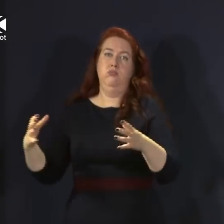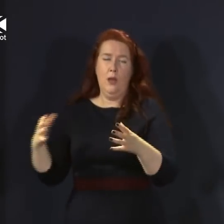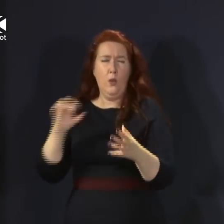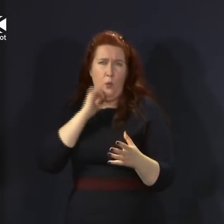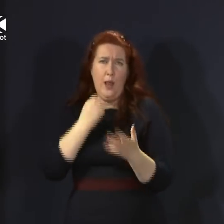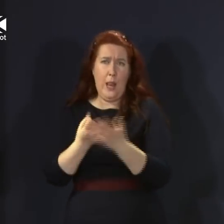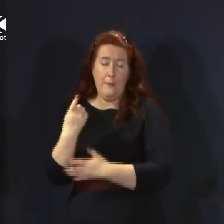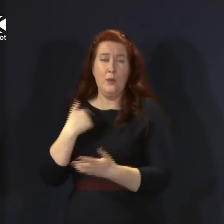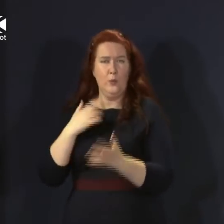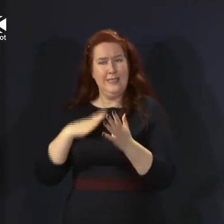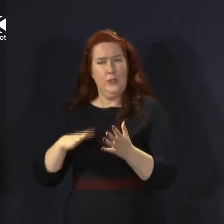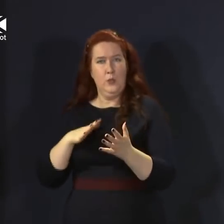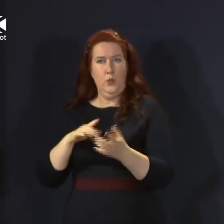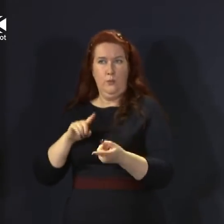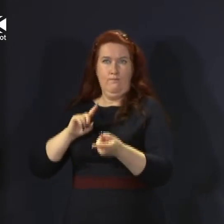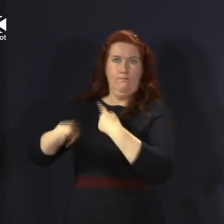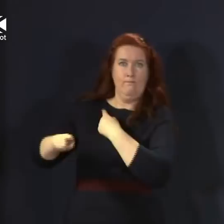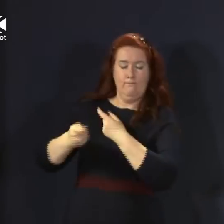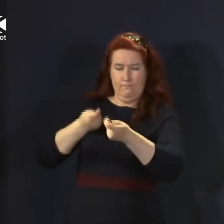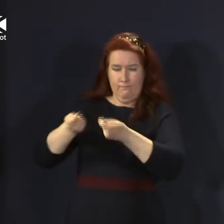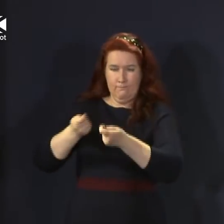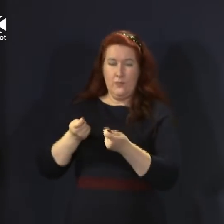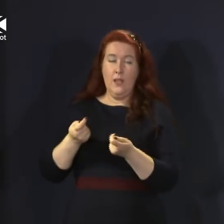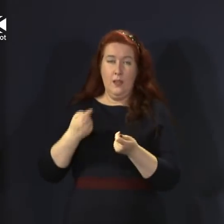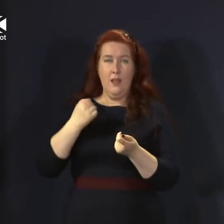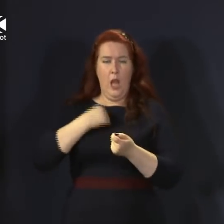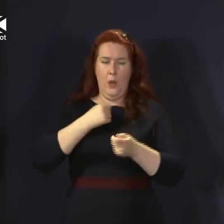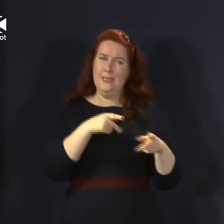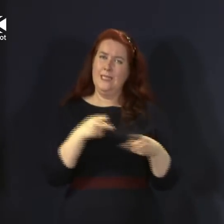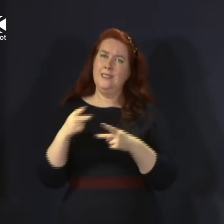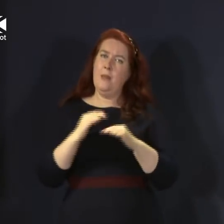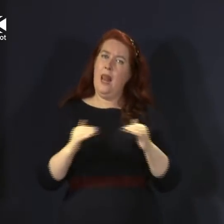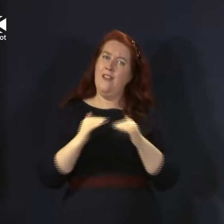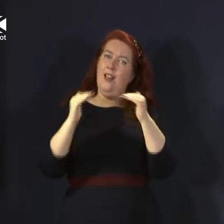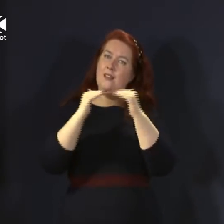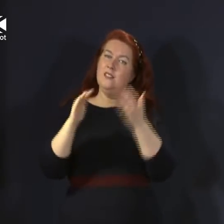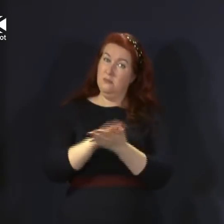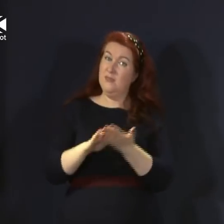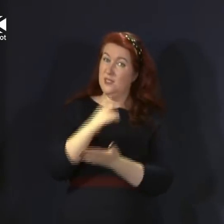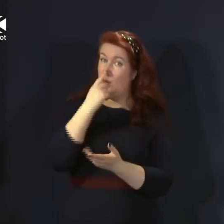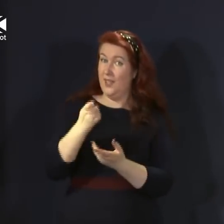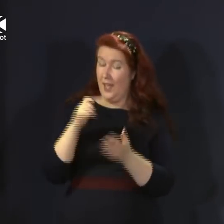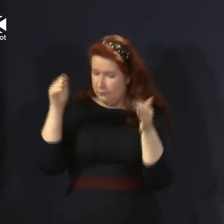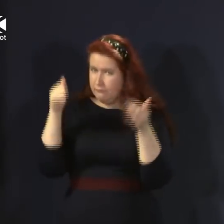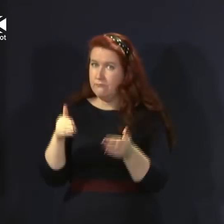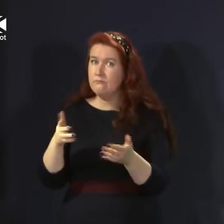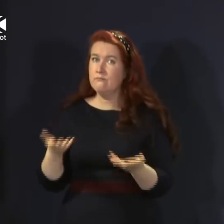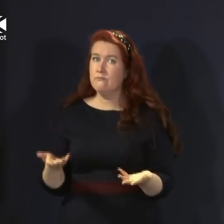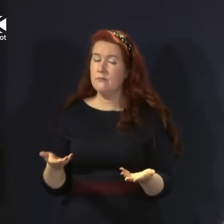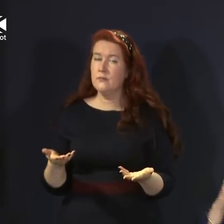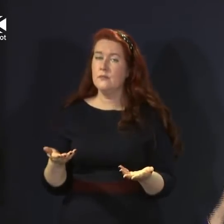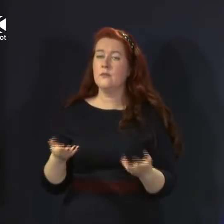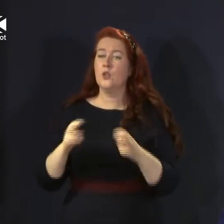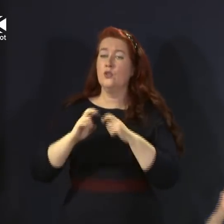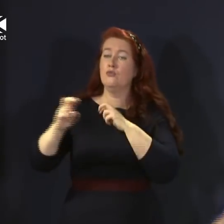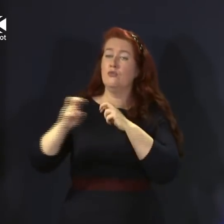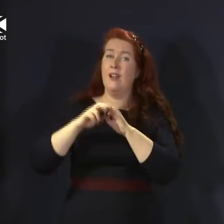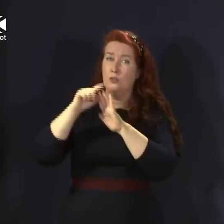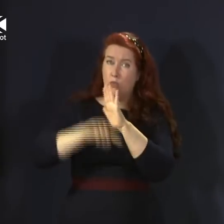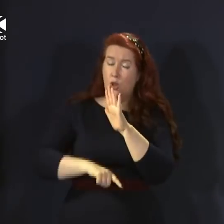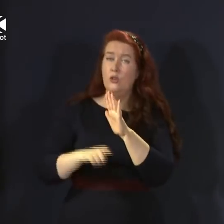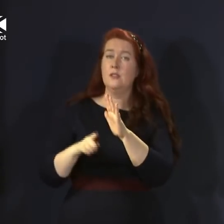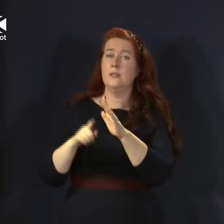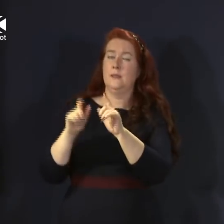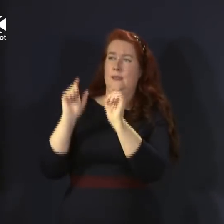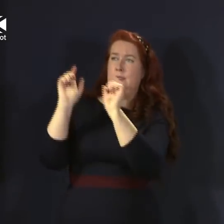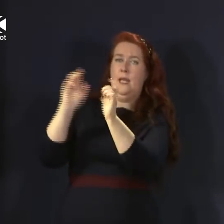And the level system gives us the flexibility to do that. Travel restrictions and keeping Murray in a different level